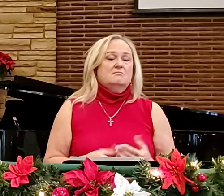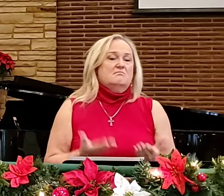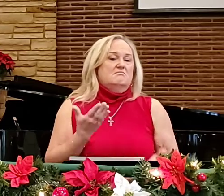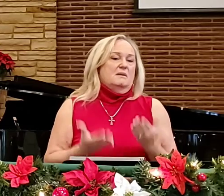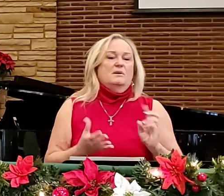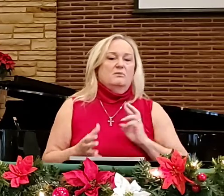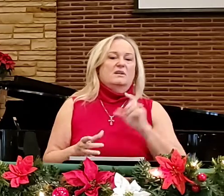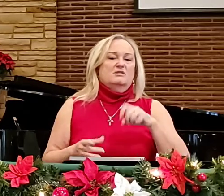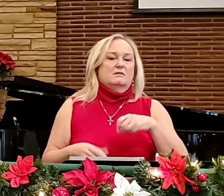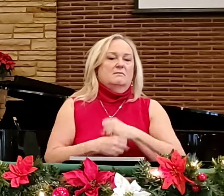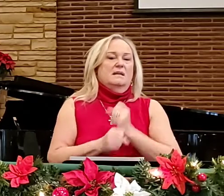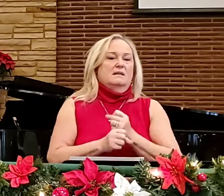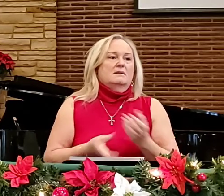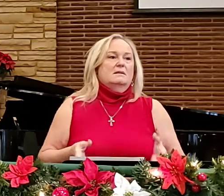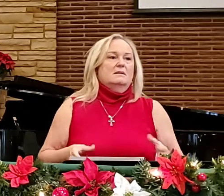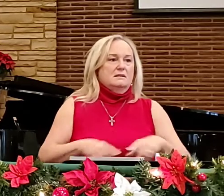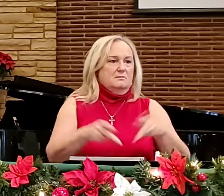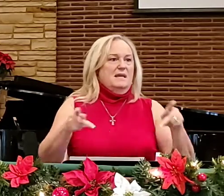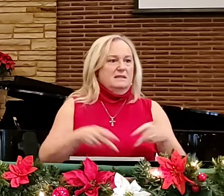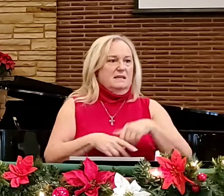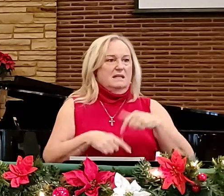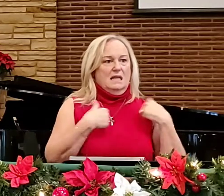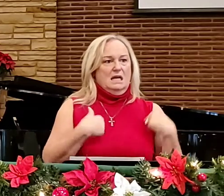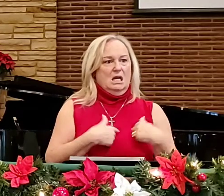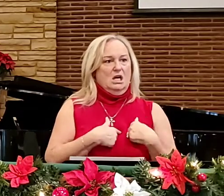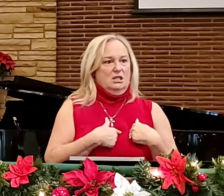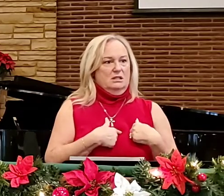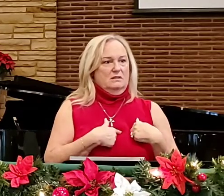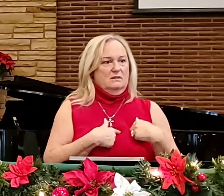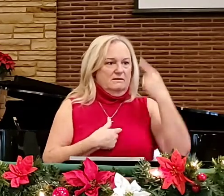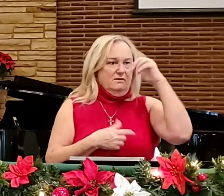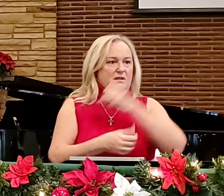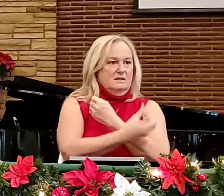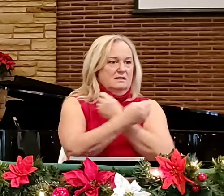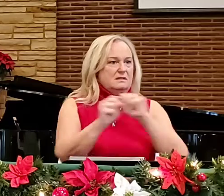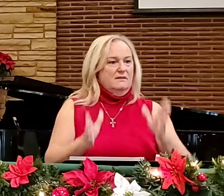maybe we should be making space in our hearts for the Savior to come.